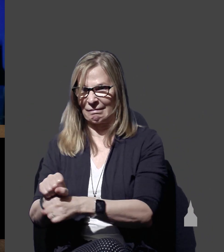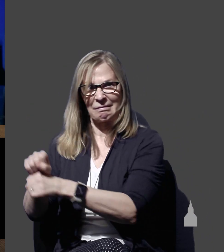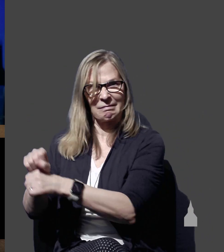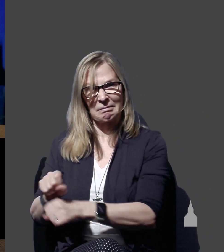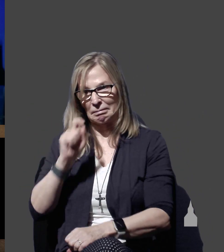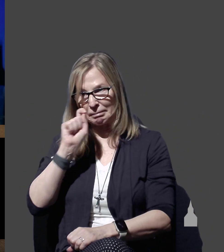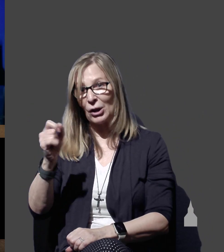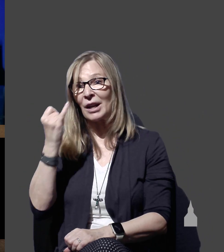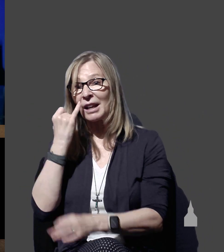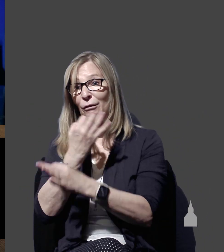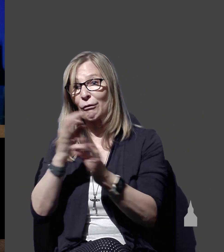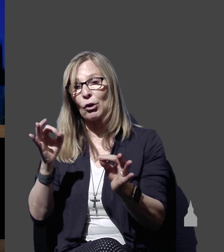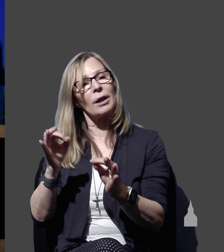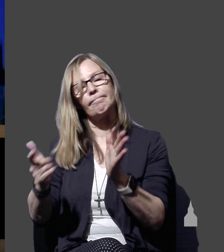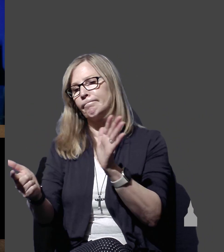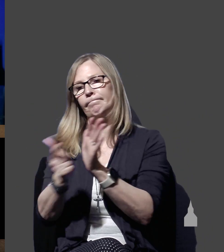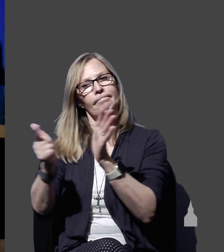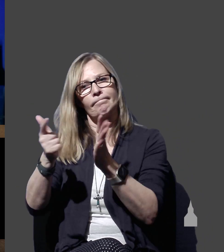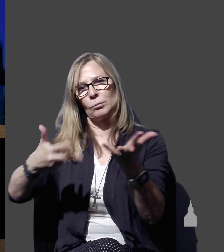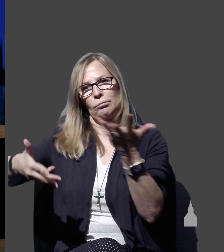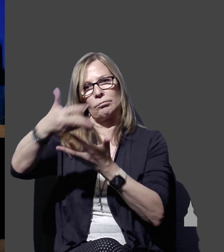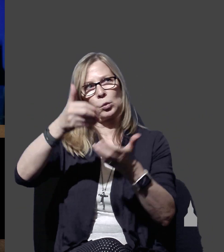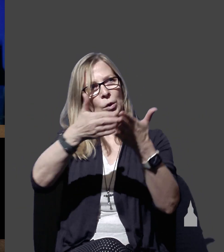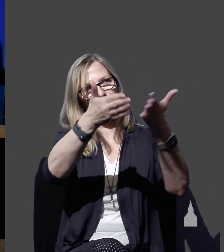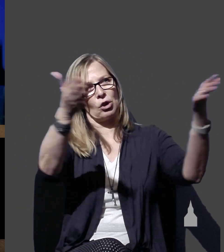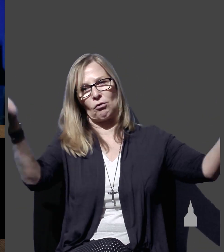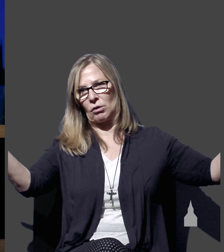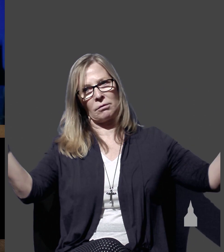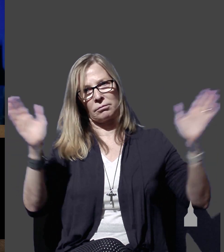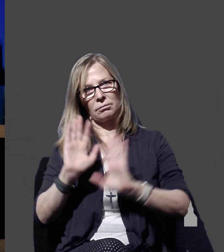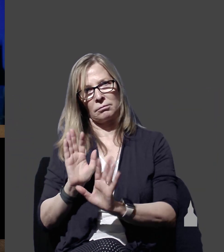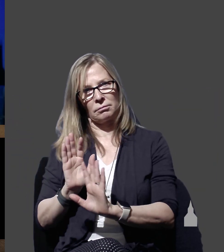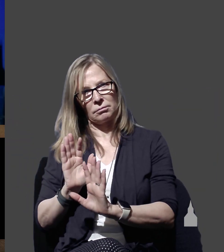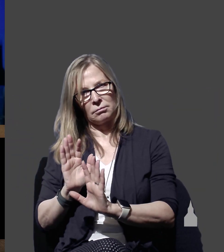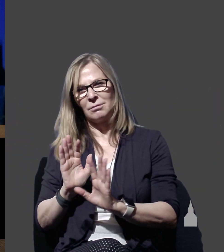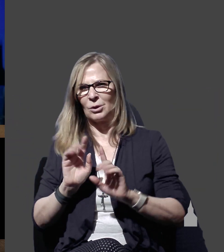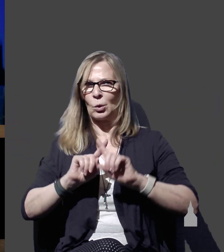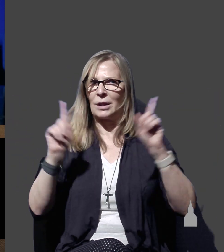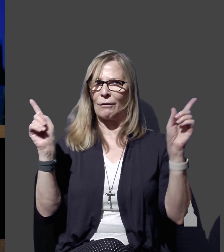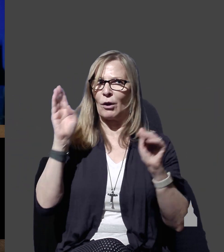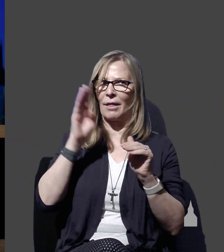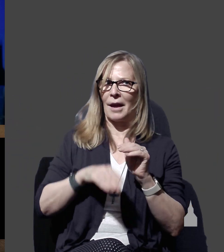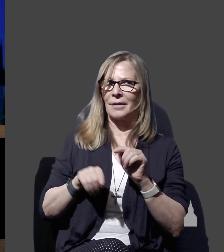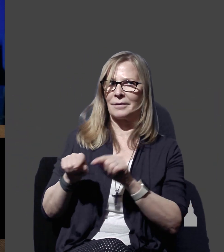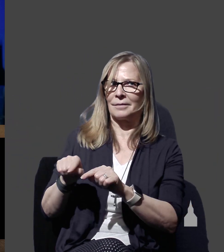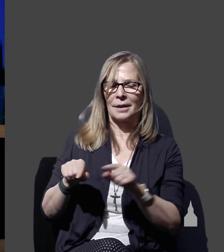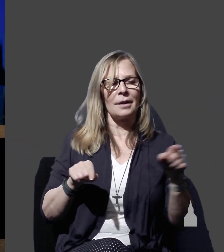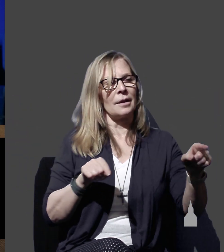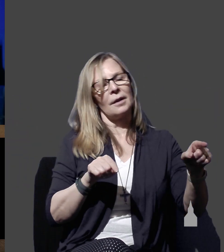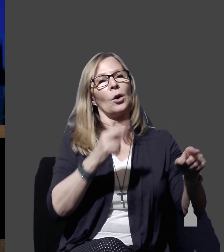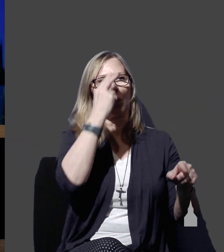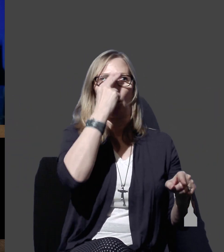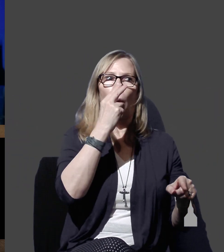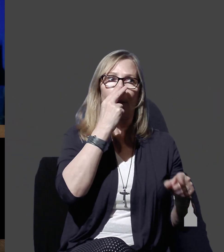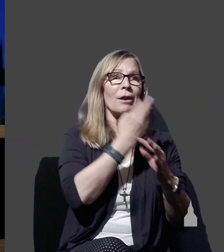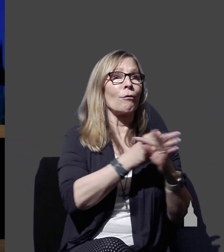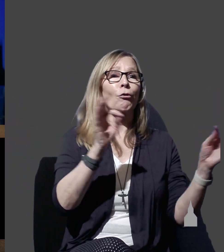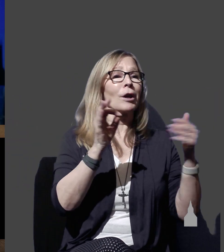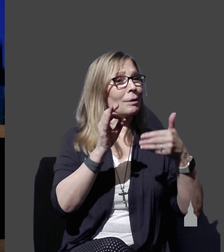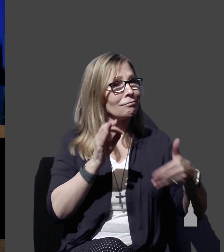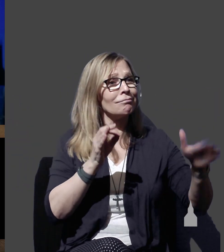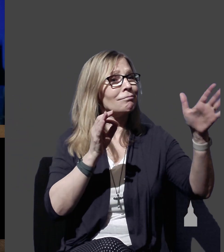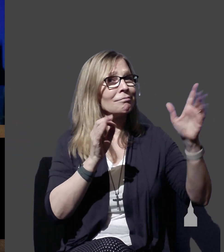freed. Roman slavery conformed to the open model, again in sharp contrast to American slavery. Freedmen were granted